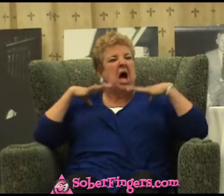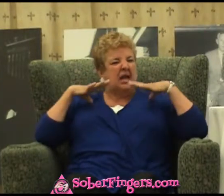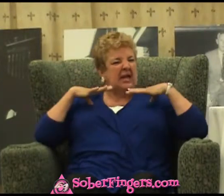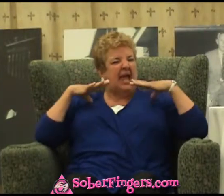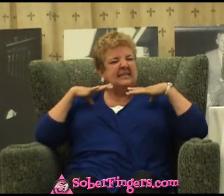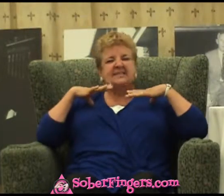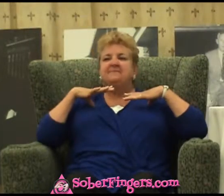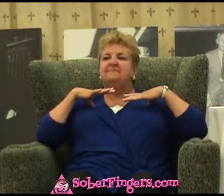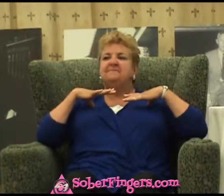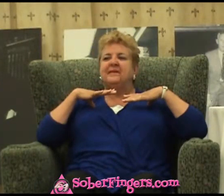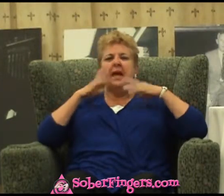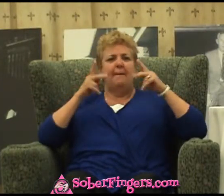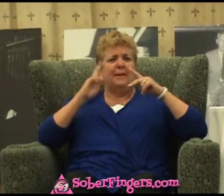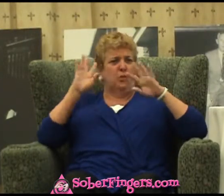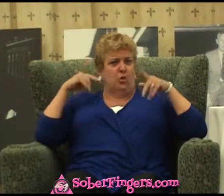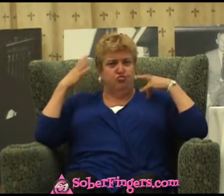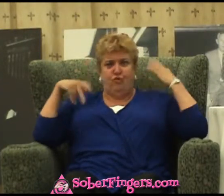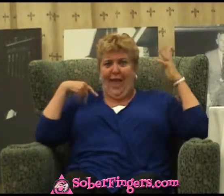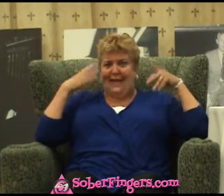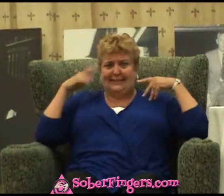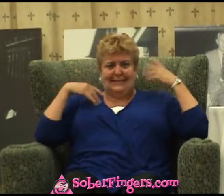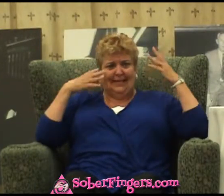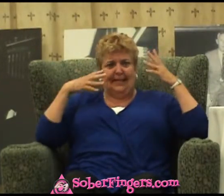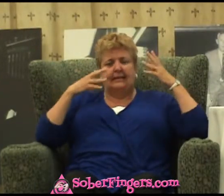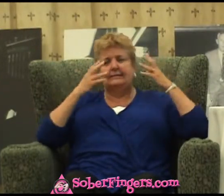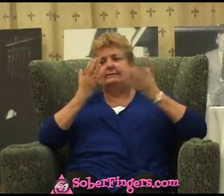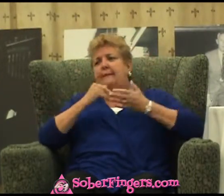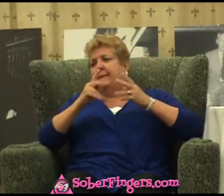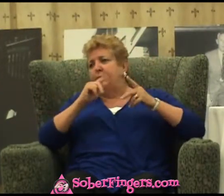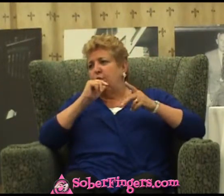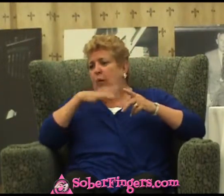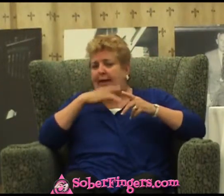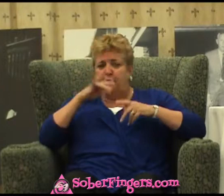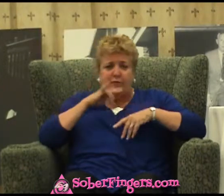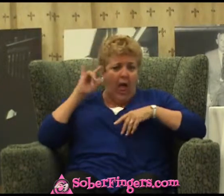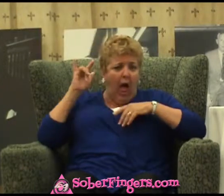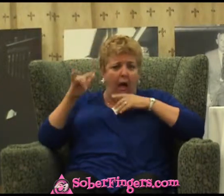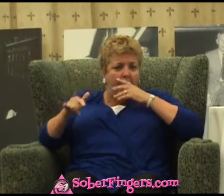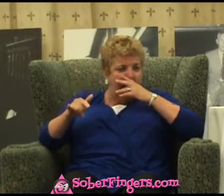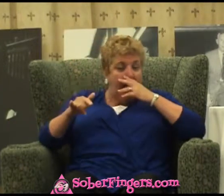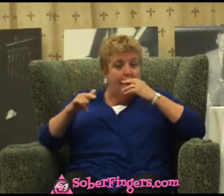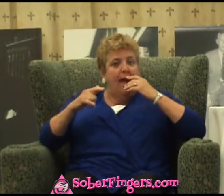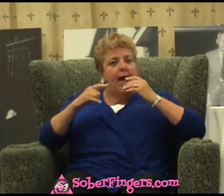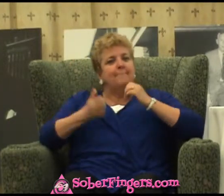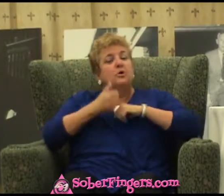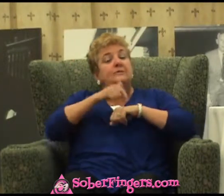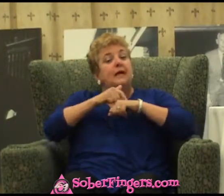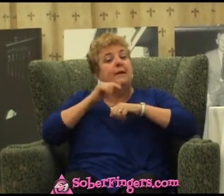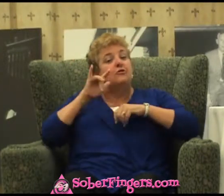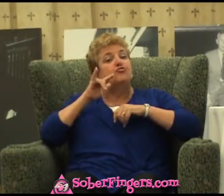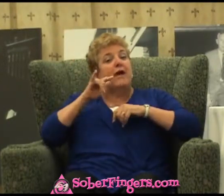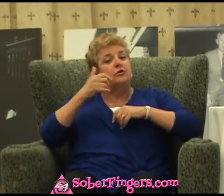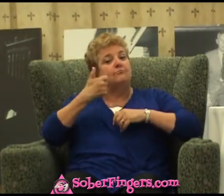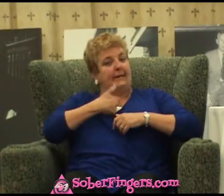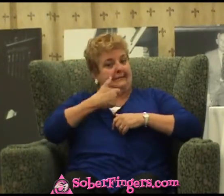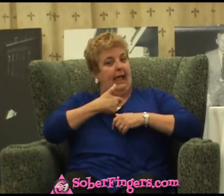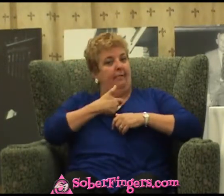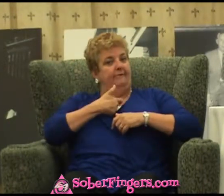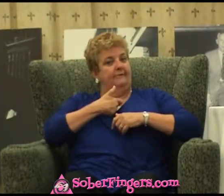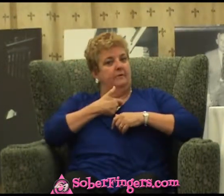people were crazy, and a lot of people don't like to fly, and I usually travel by myself, and it's more than enough just for me to deal with me, but